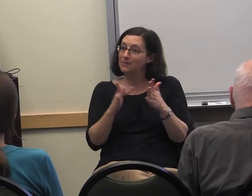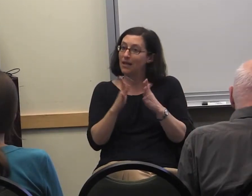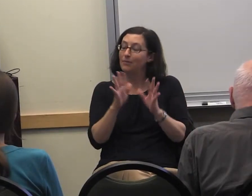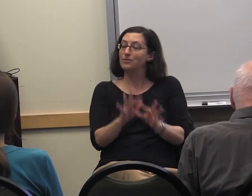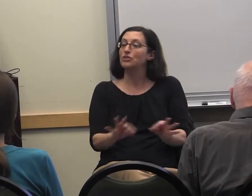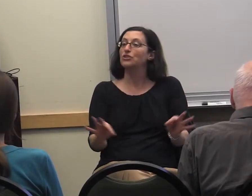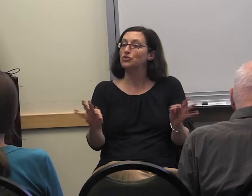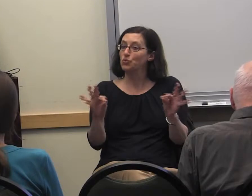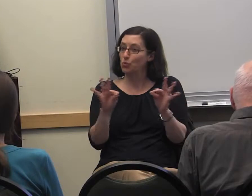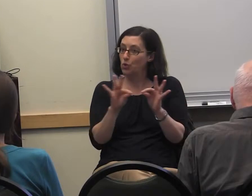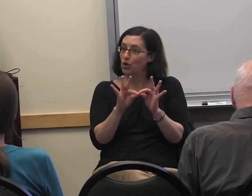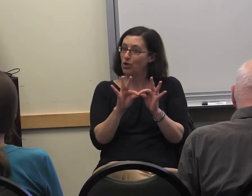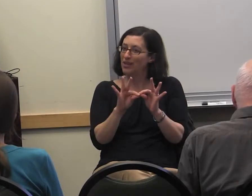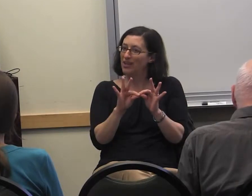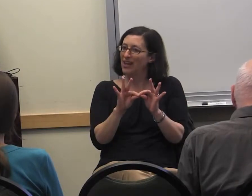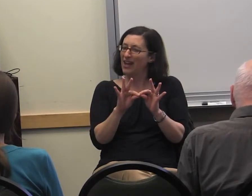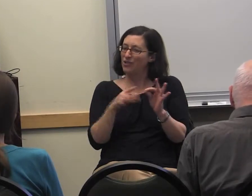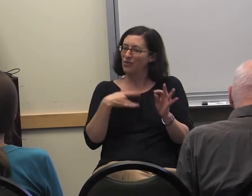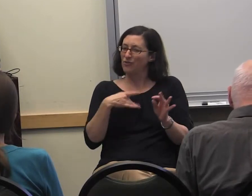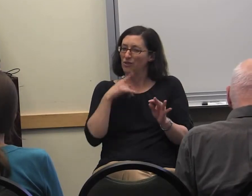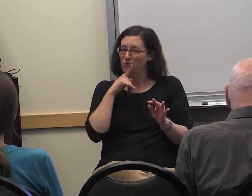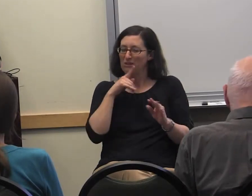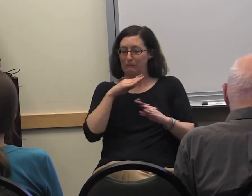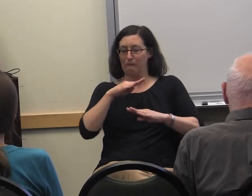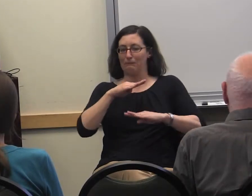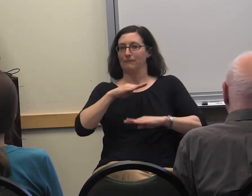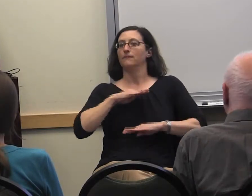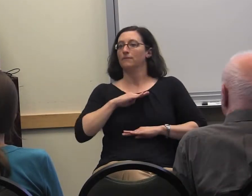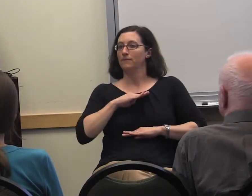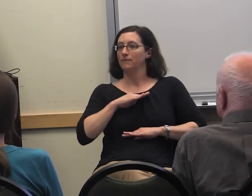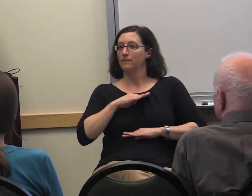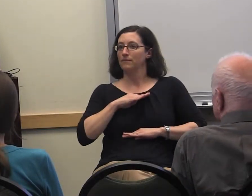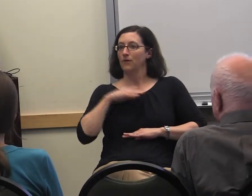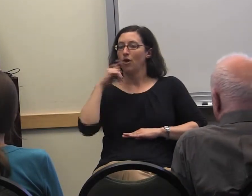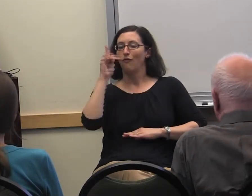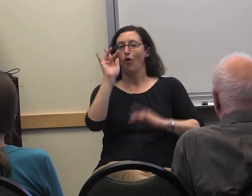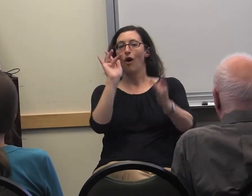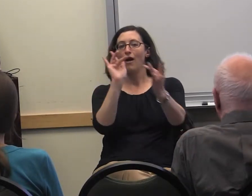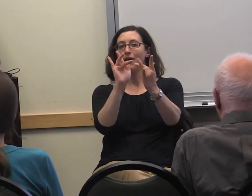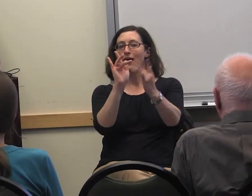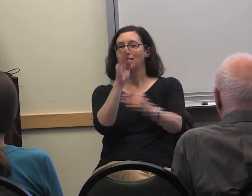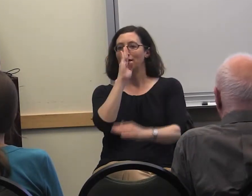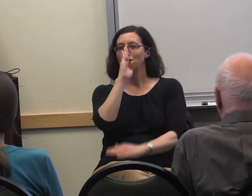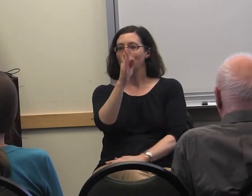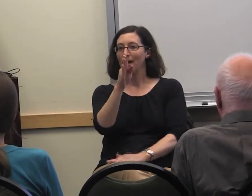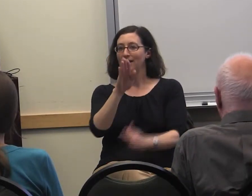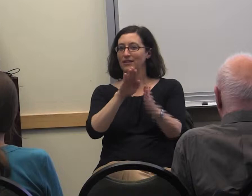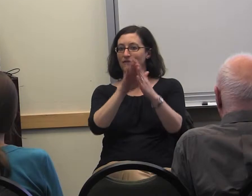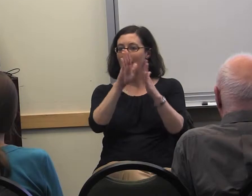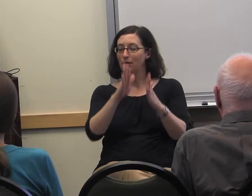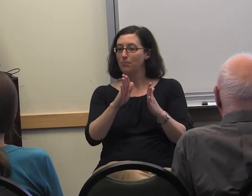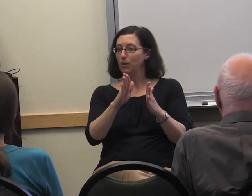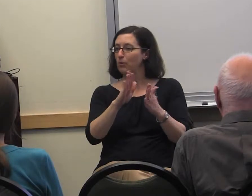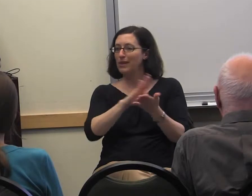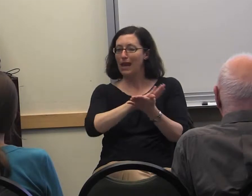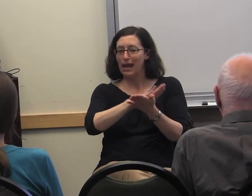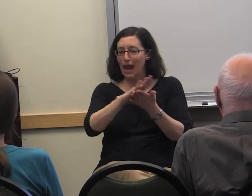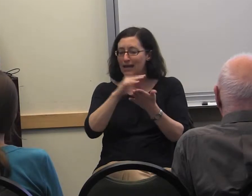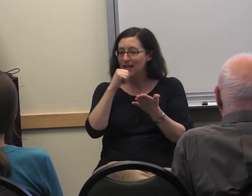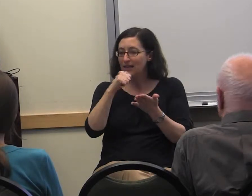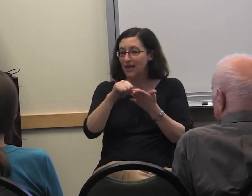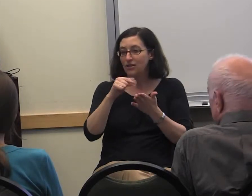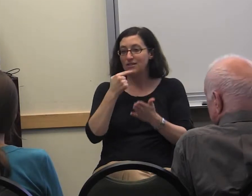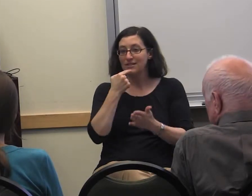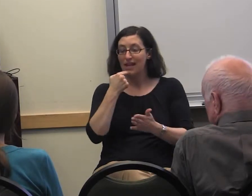pay, and it's really gratifying when it does, although it doesn't always, to reach out directly to the developer with a friendly note saying,